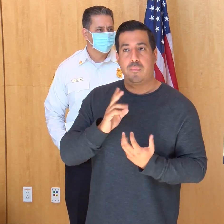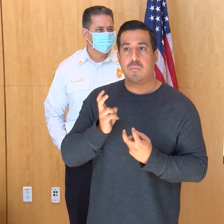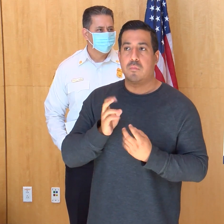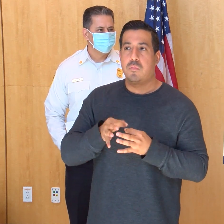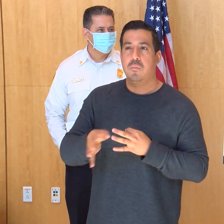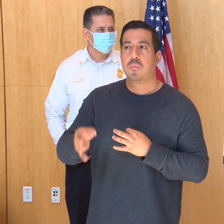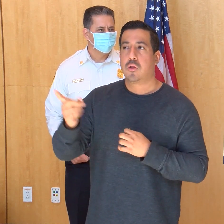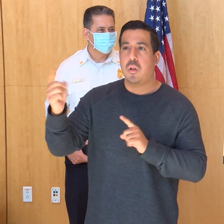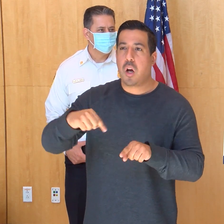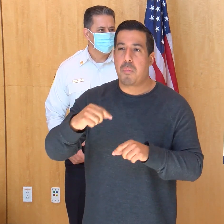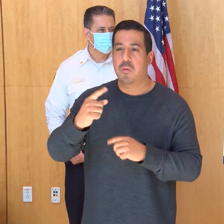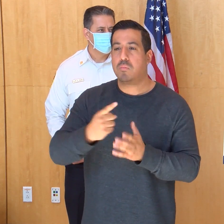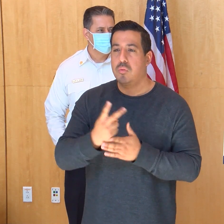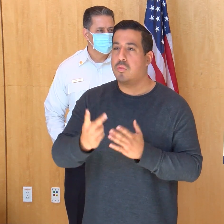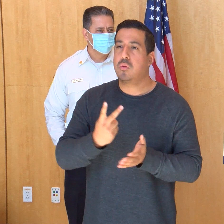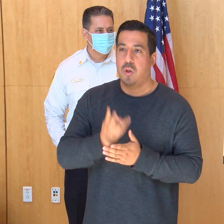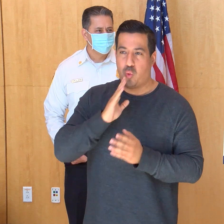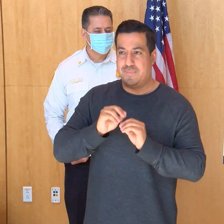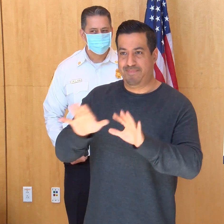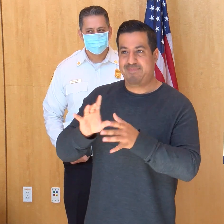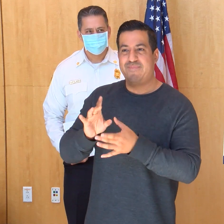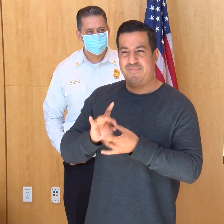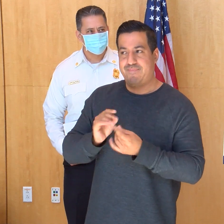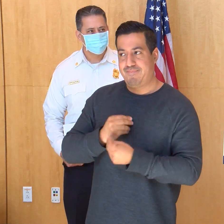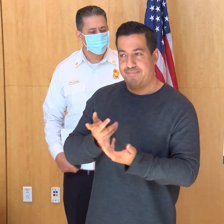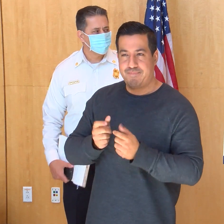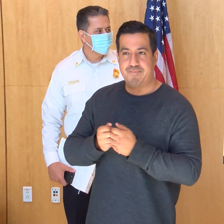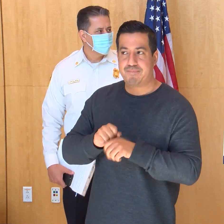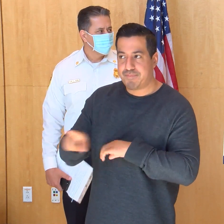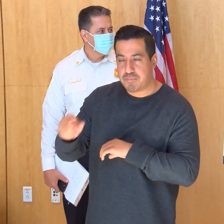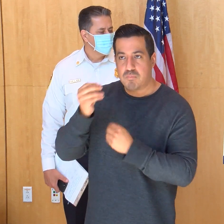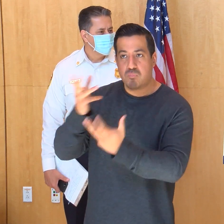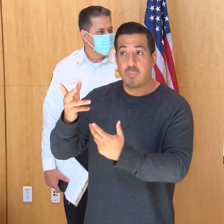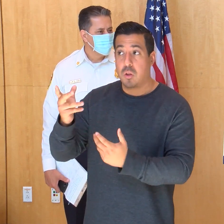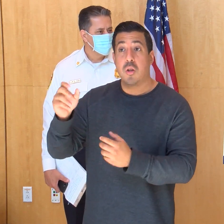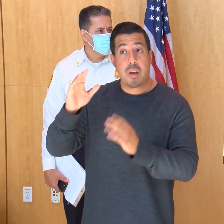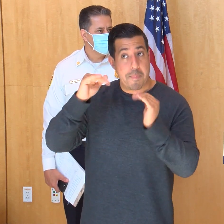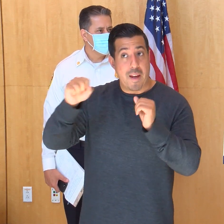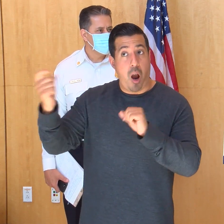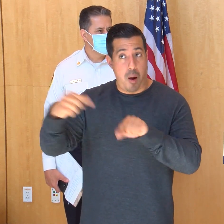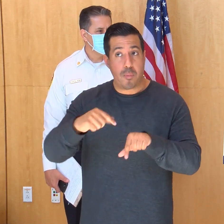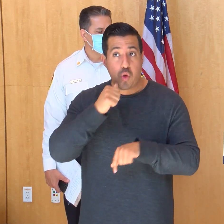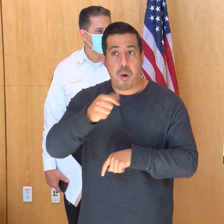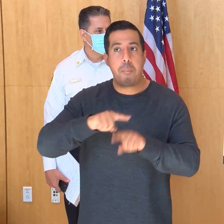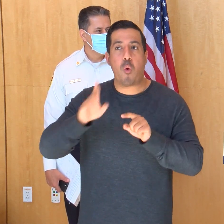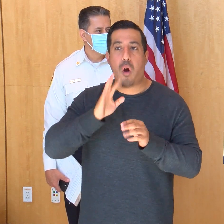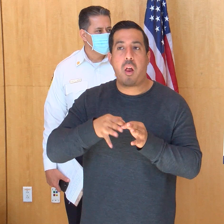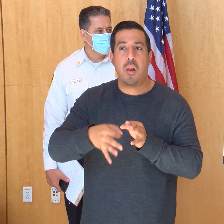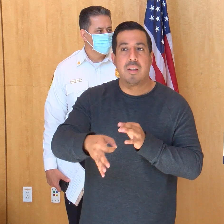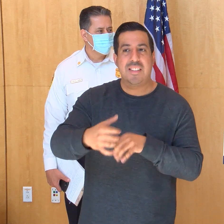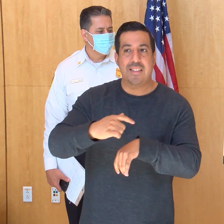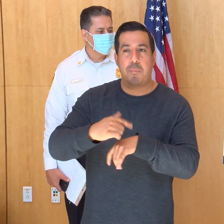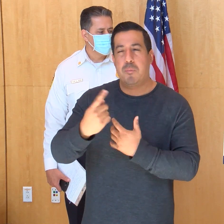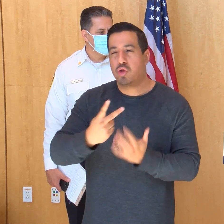for a couple of hours. That messaging is going out. You still will be expected to come in tomorrow, but we're going to delay that for a